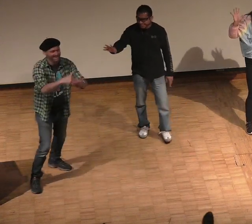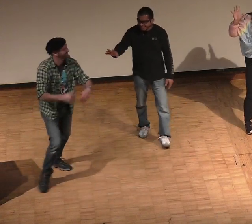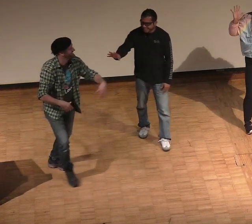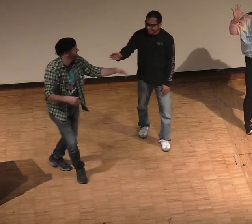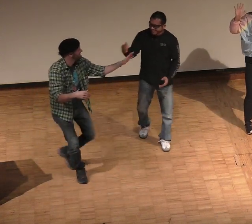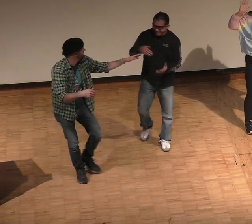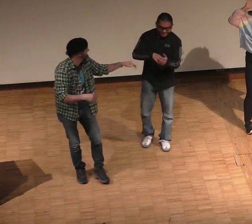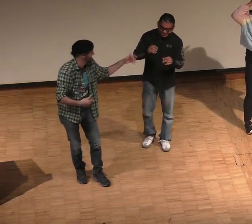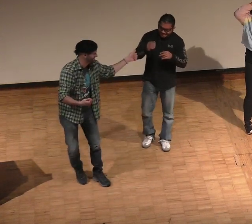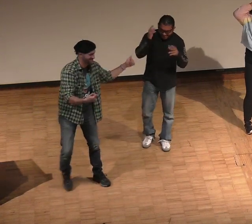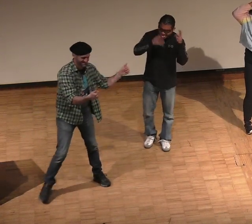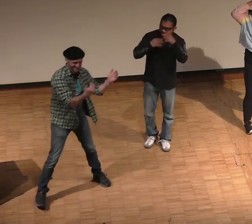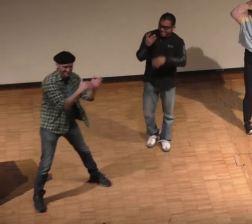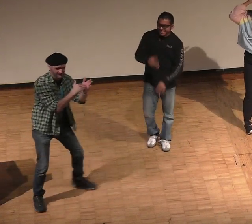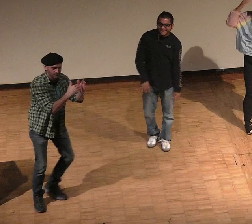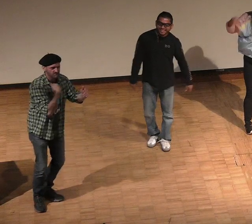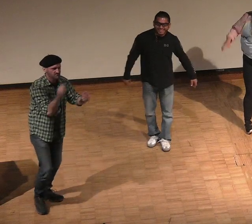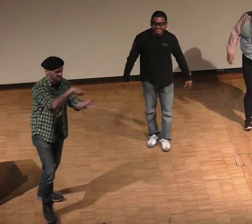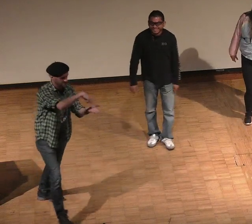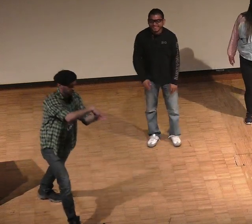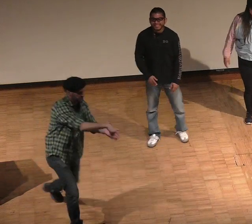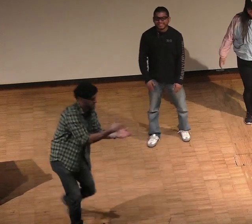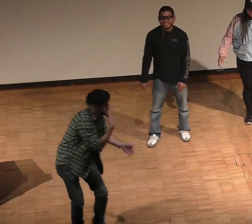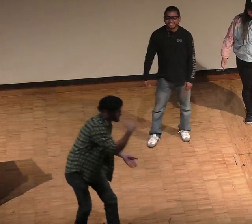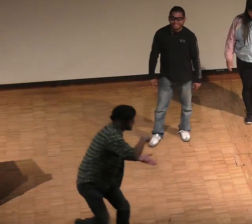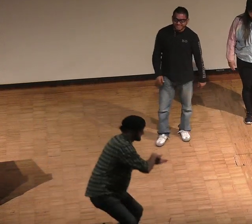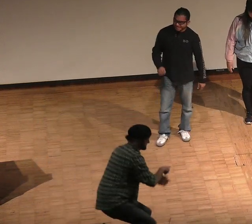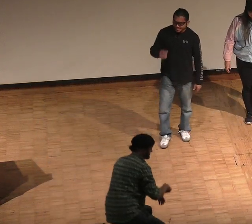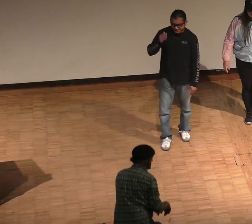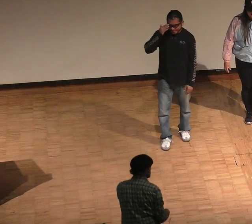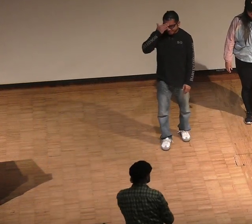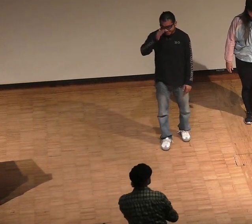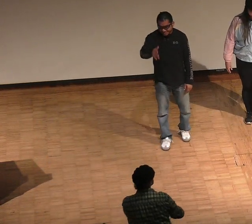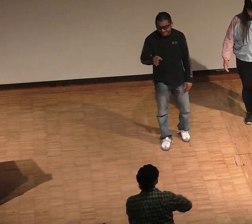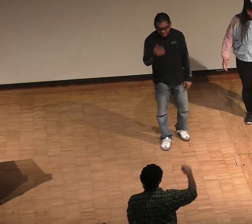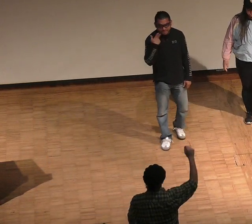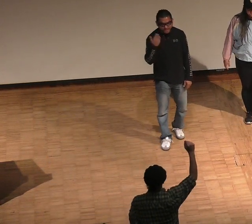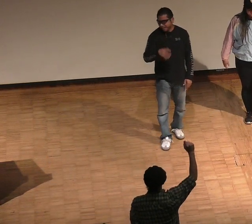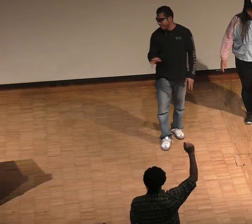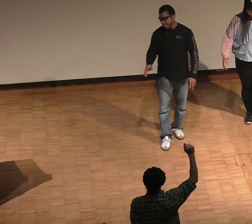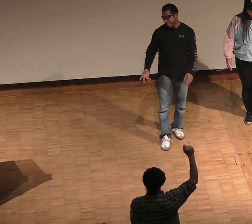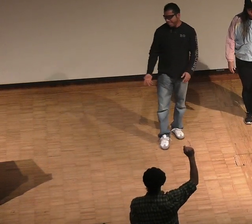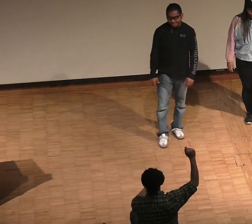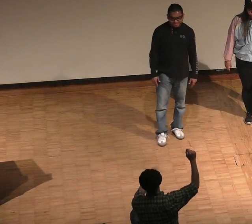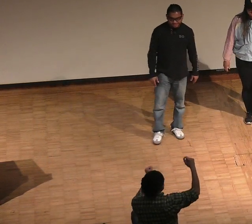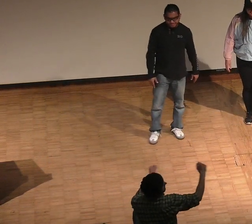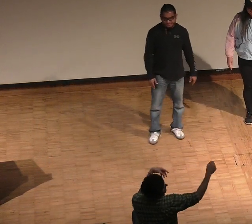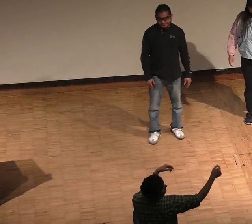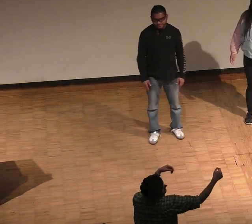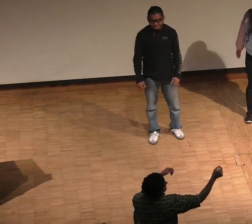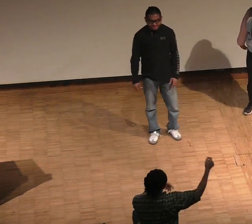All right, let's try again. We'll do it one more time. Let me kneel here so you can see